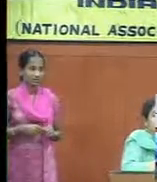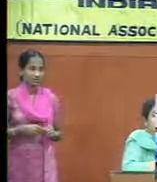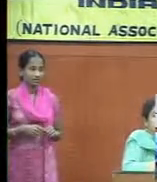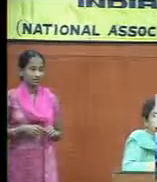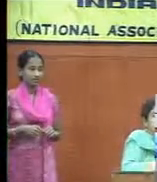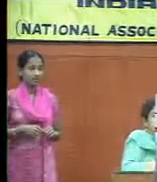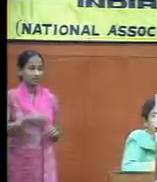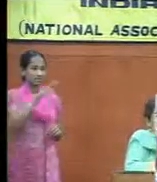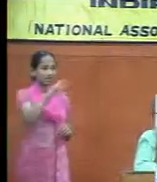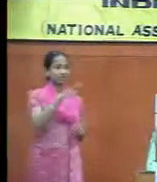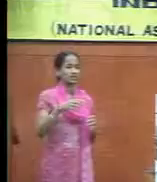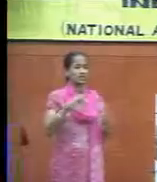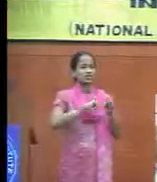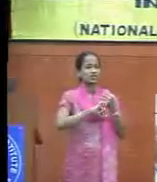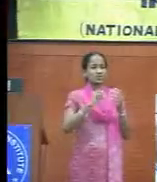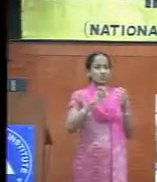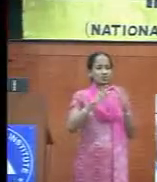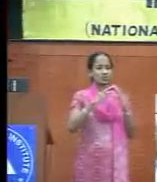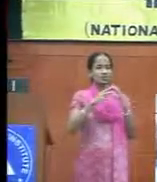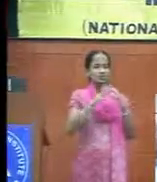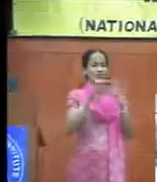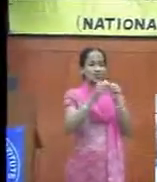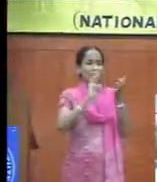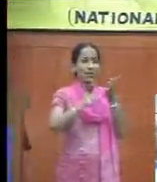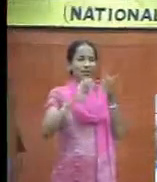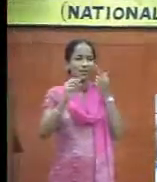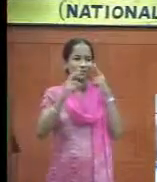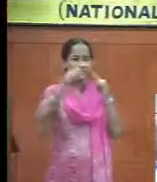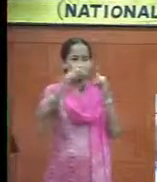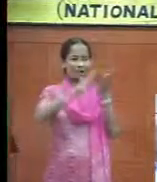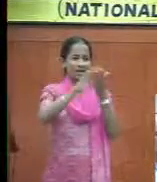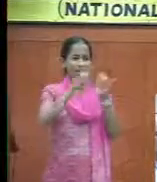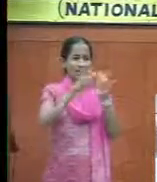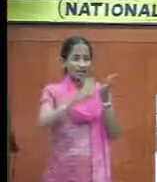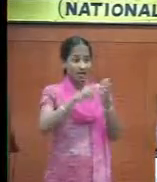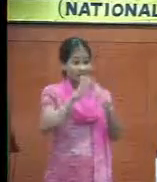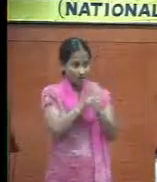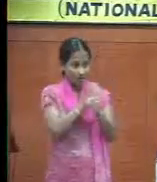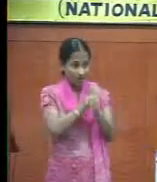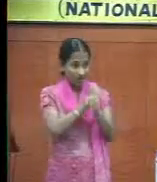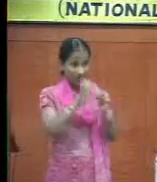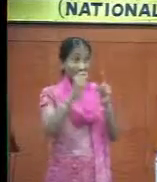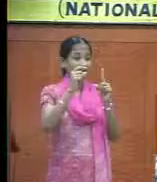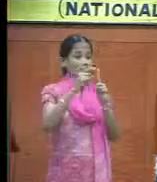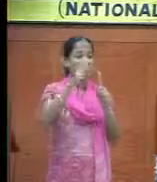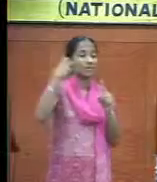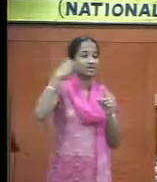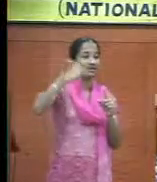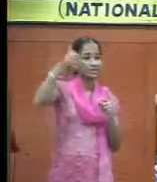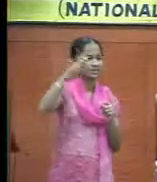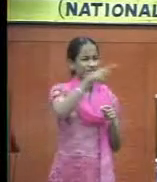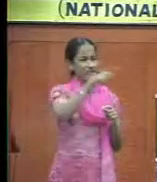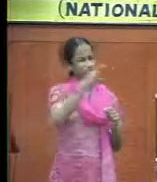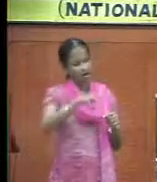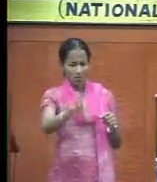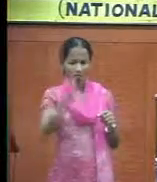V. Swaminathan is there, he is a BSc graduate. He is working in Indian Overseas Bank. He is president of Tamil Nadu State Federation of the Deaf.